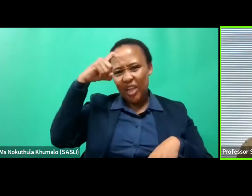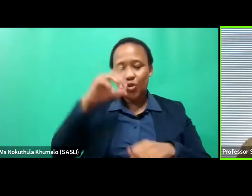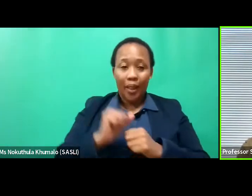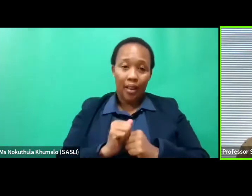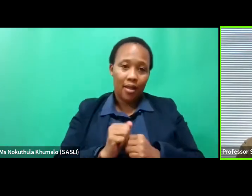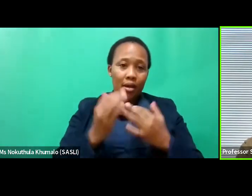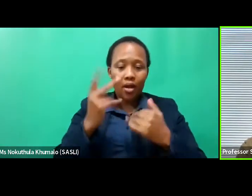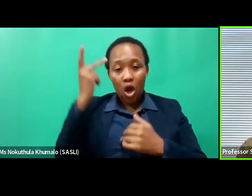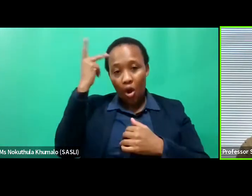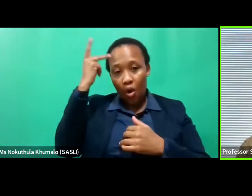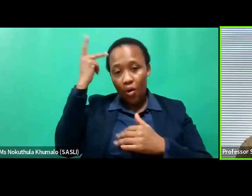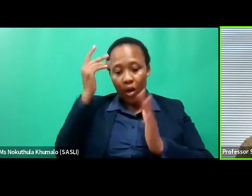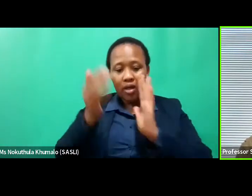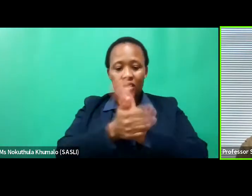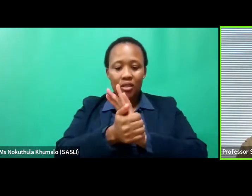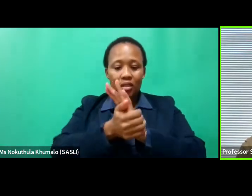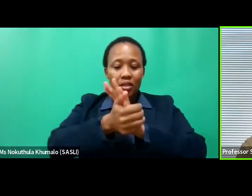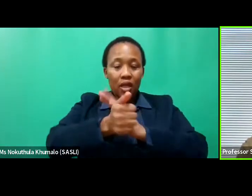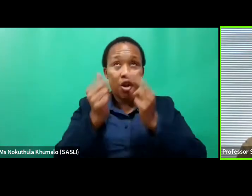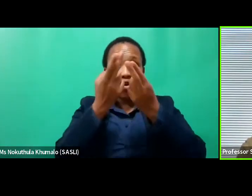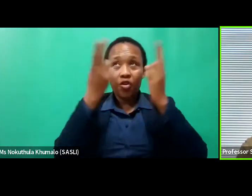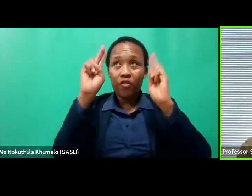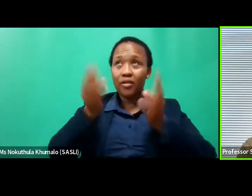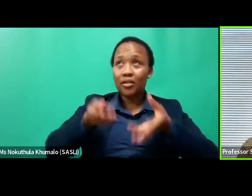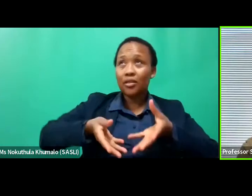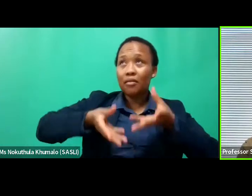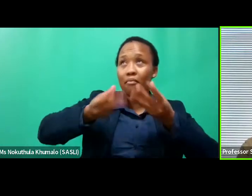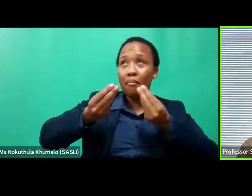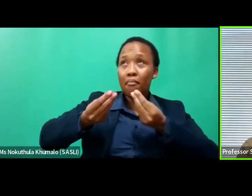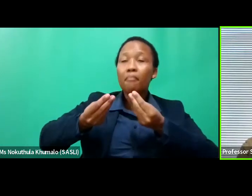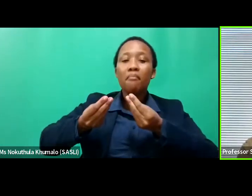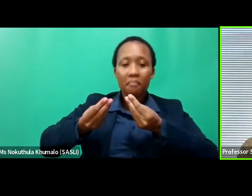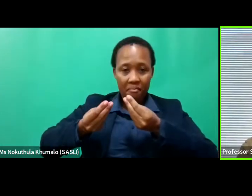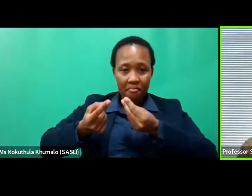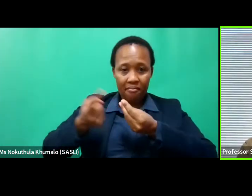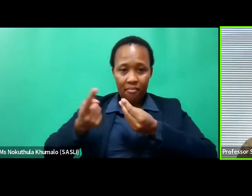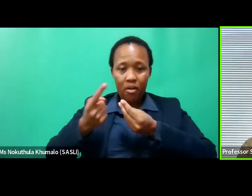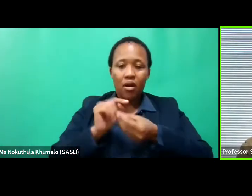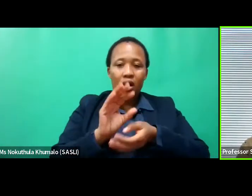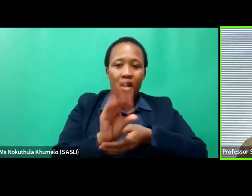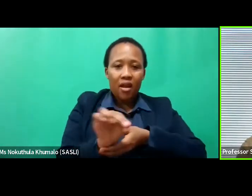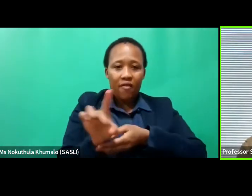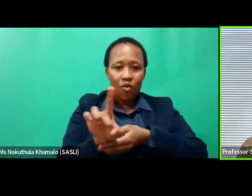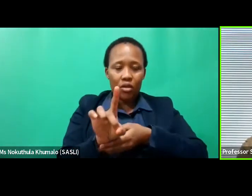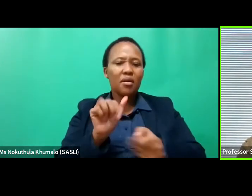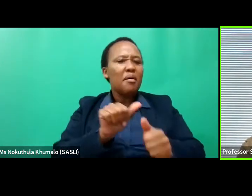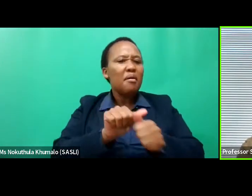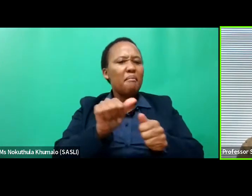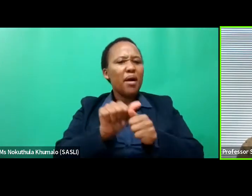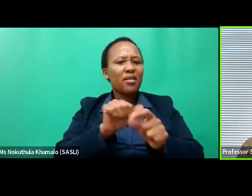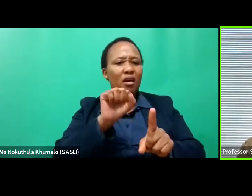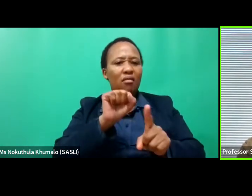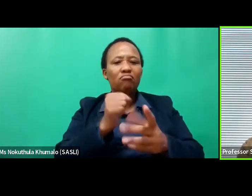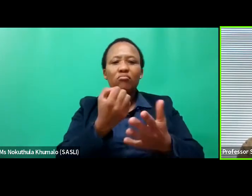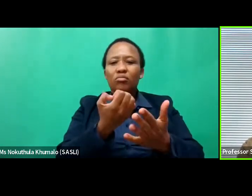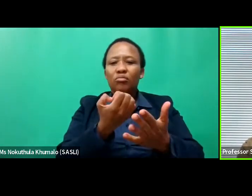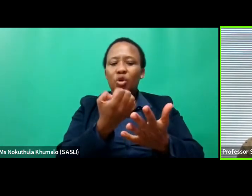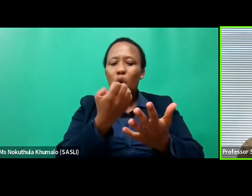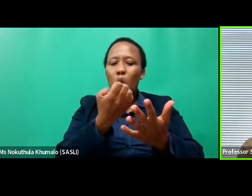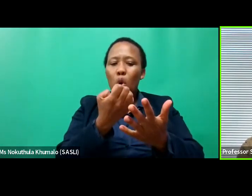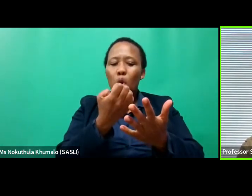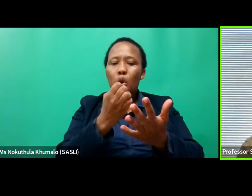universities generate ideally contribute to the betterment of the community and region where university is